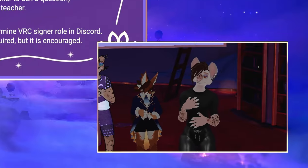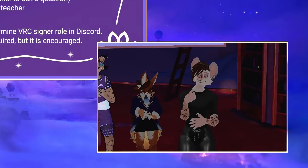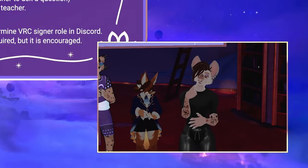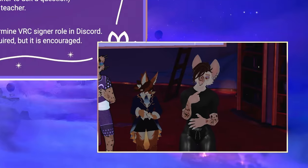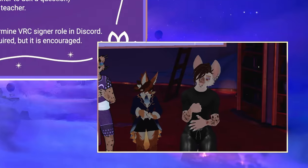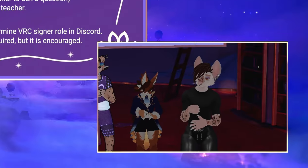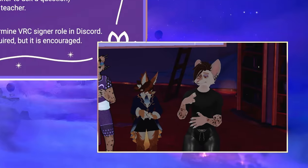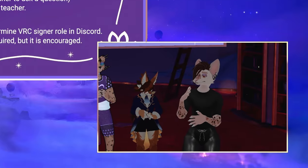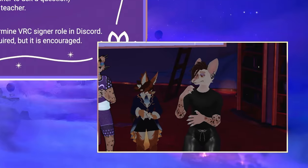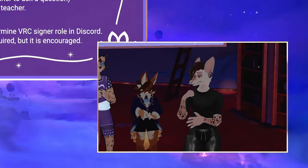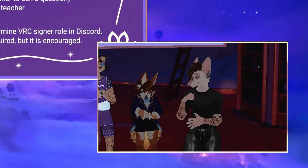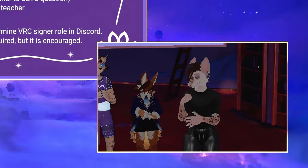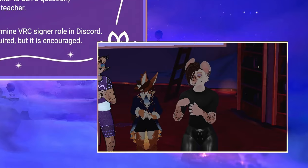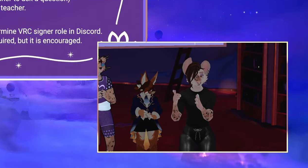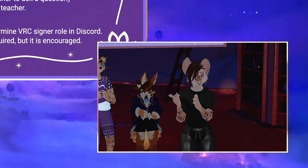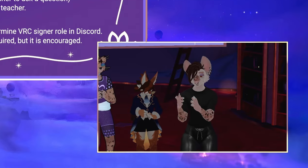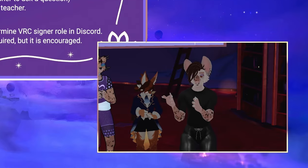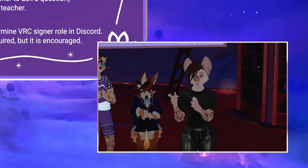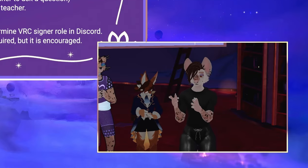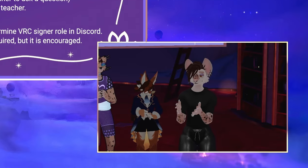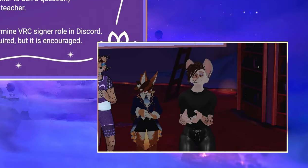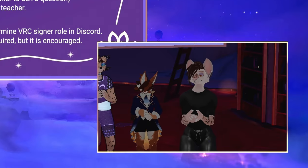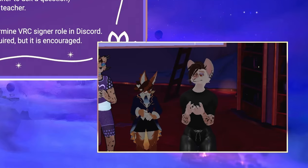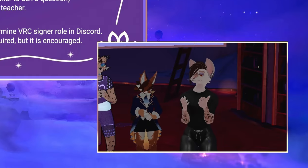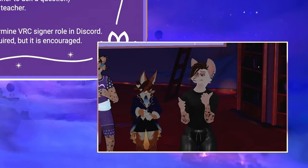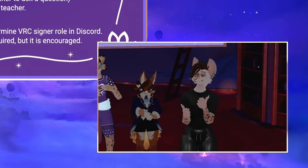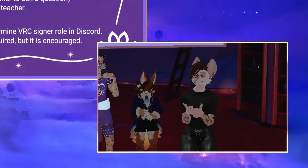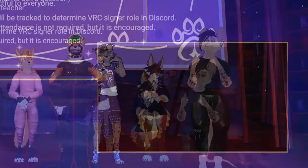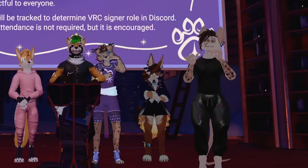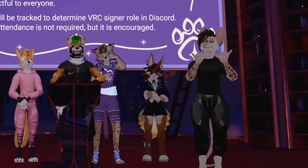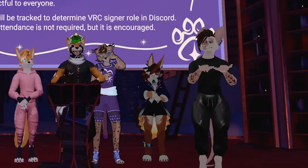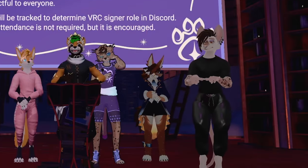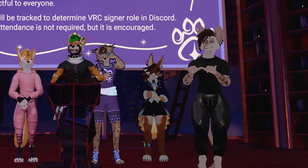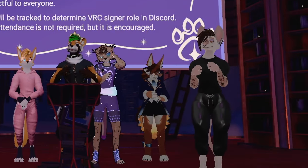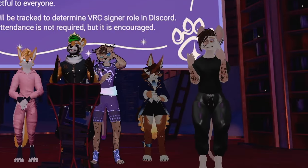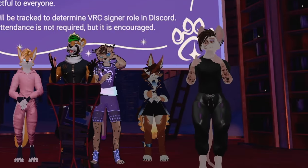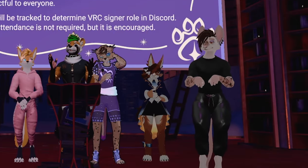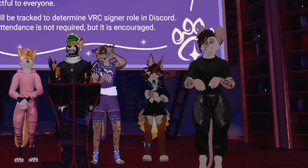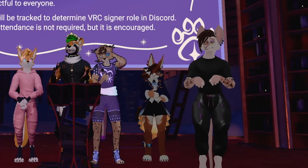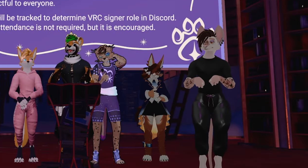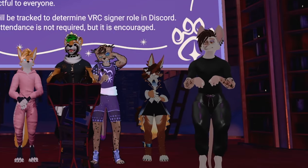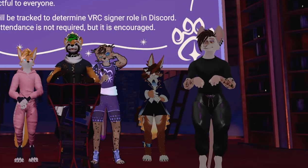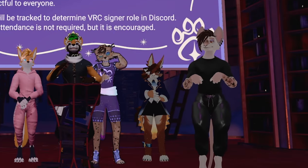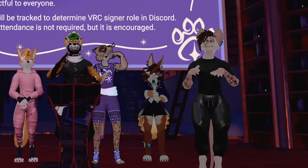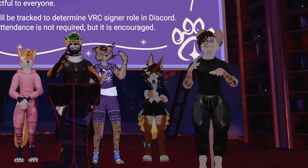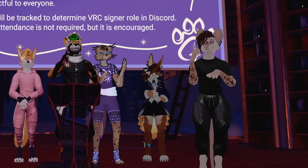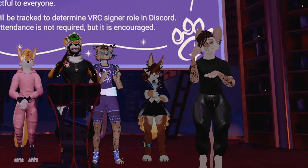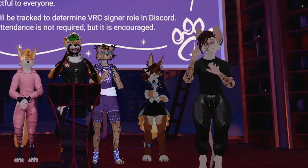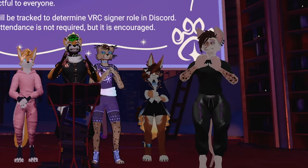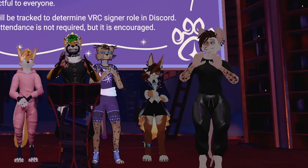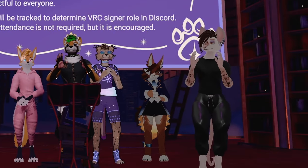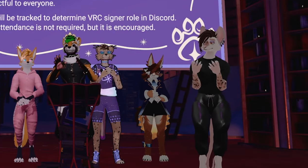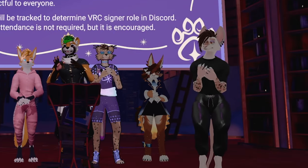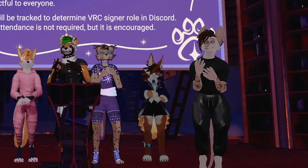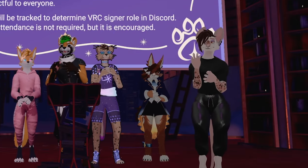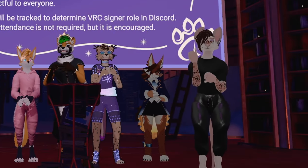One of the most common things that gets touted in those kind of classes when we talk about your mic off is if you